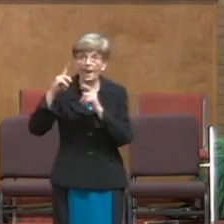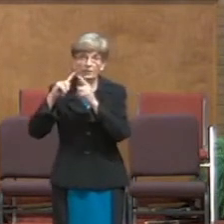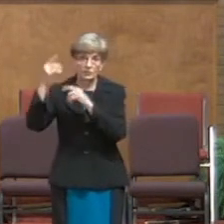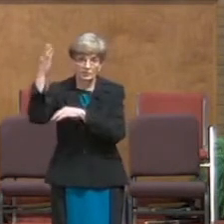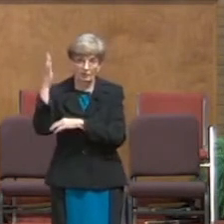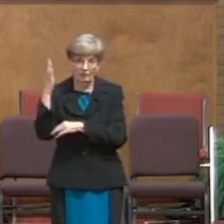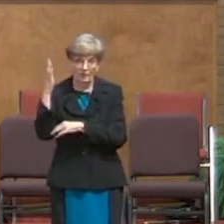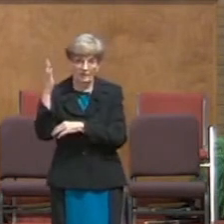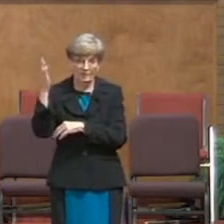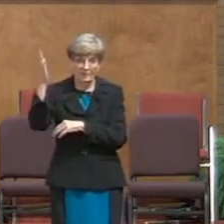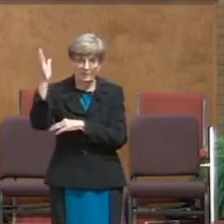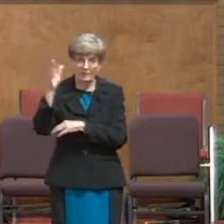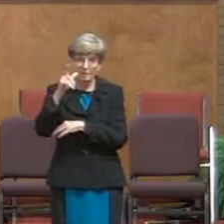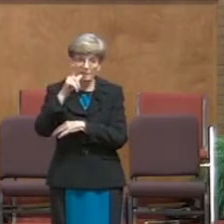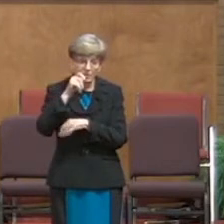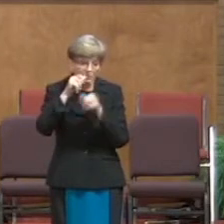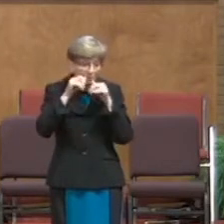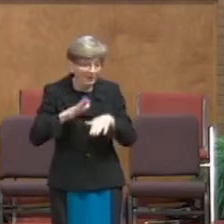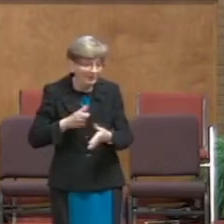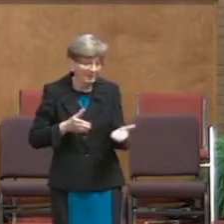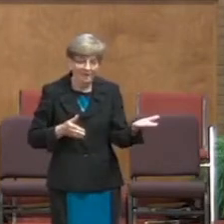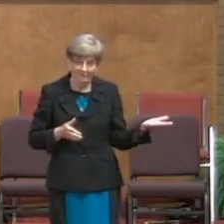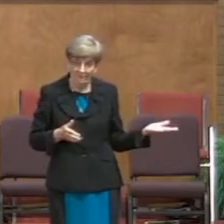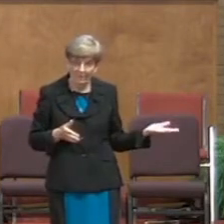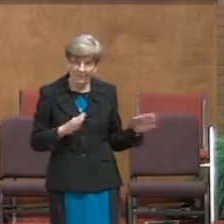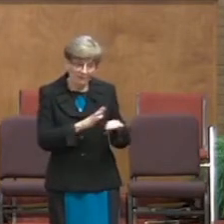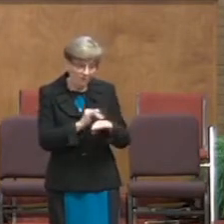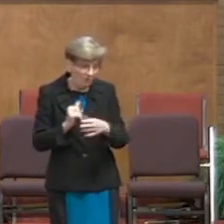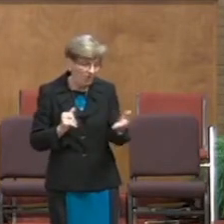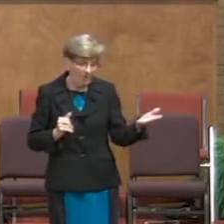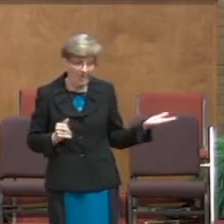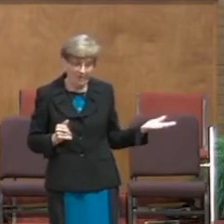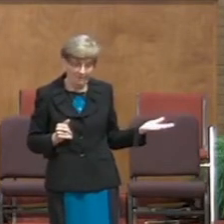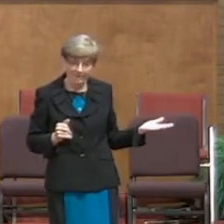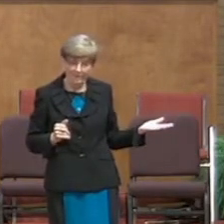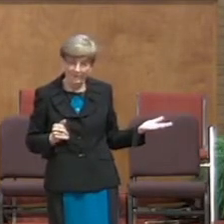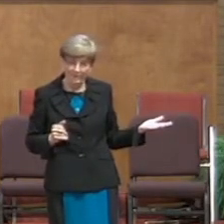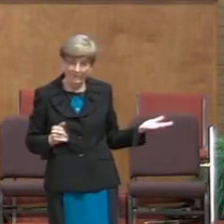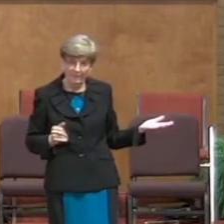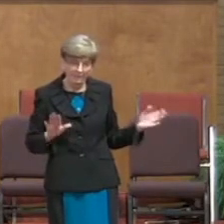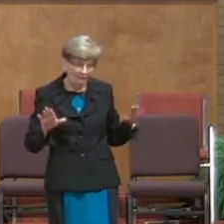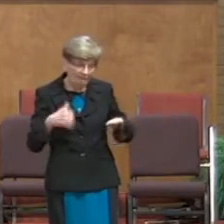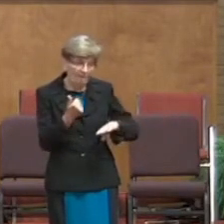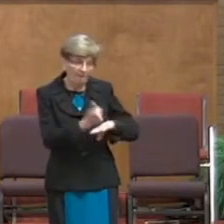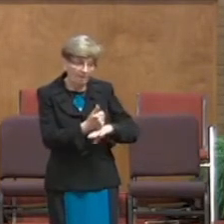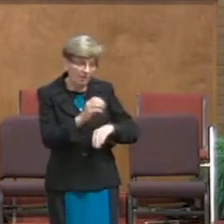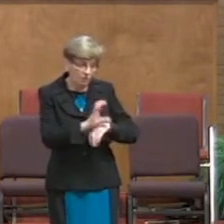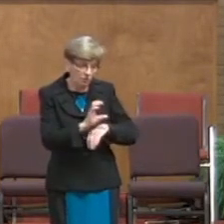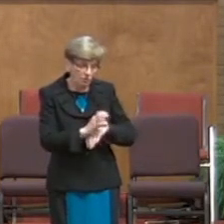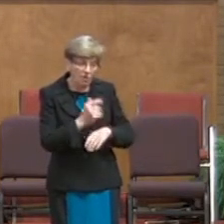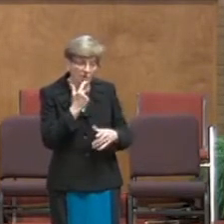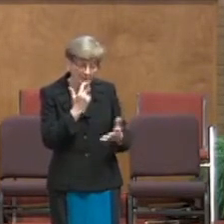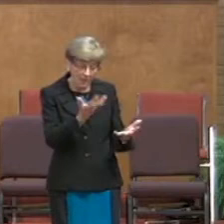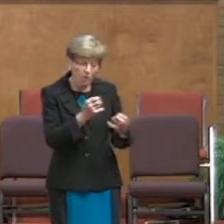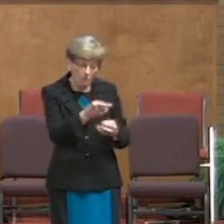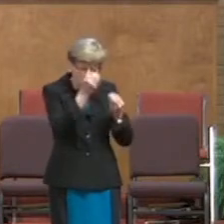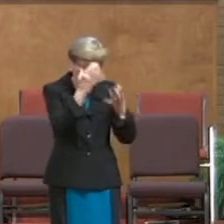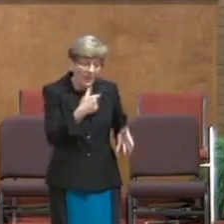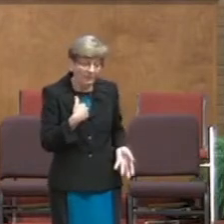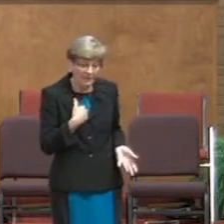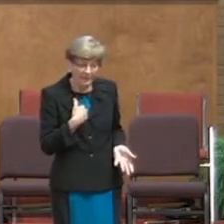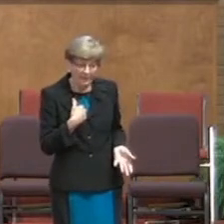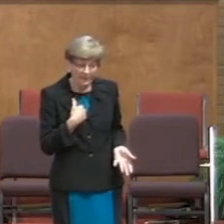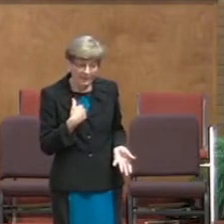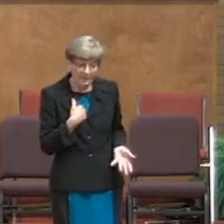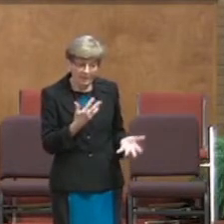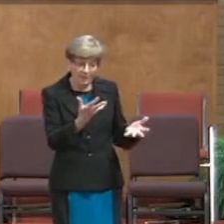them. But friends, more than that, to call the church to obedience. To call the church